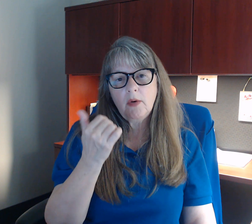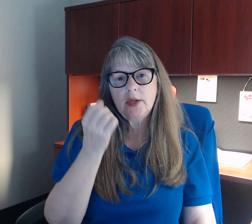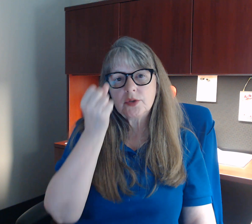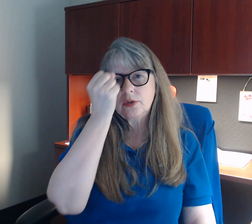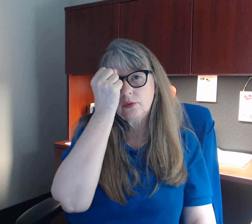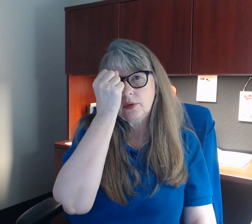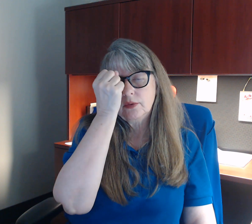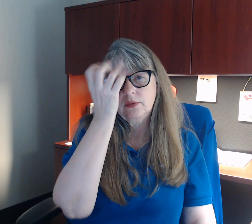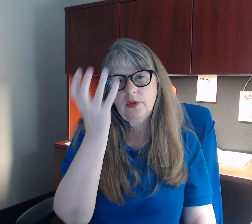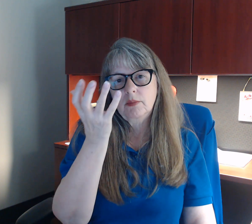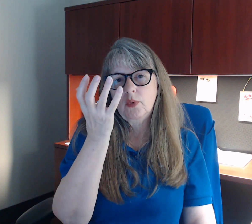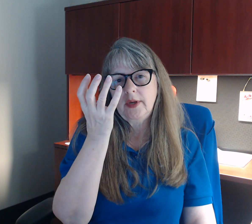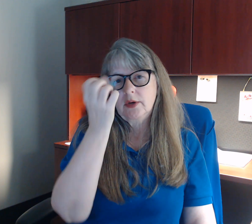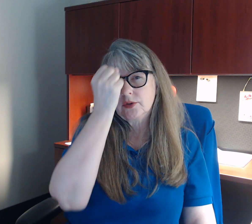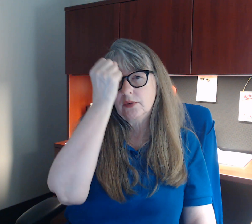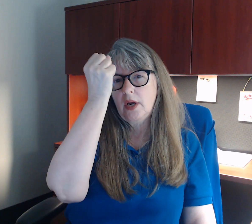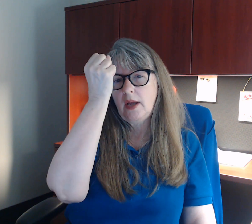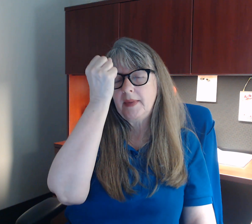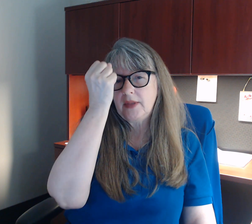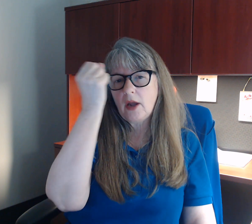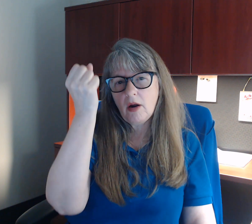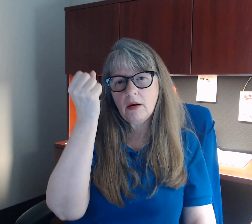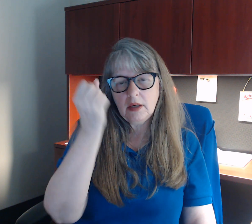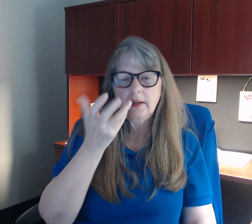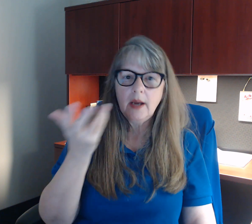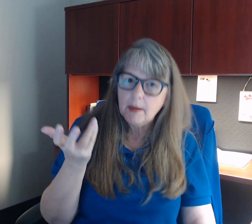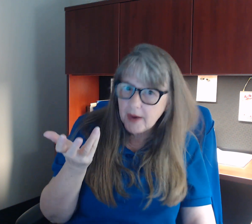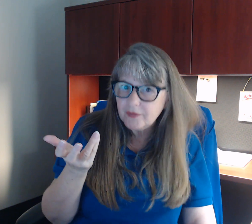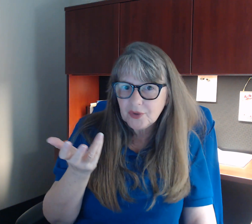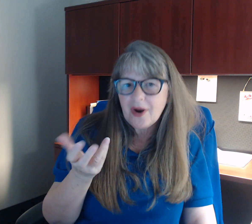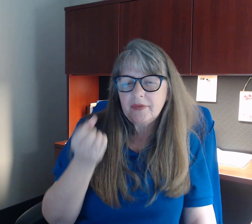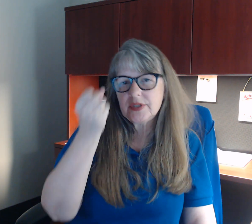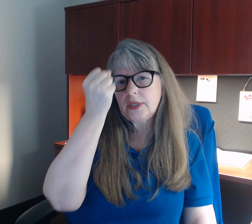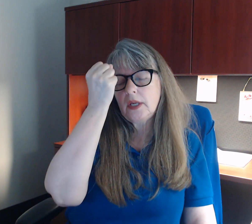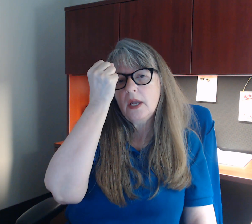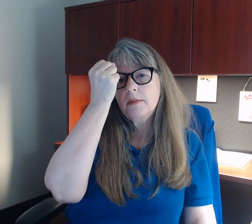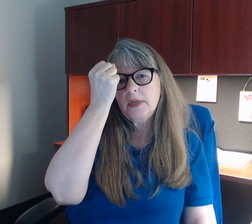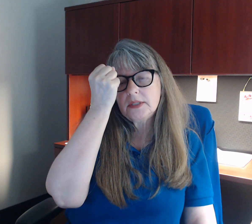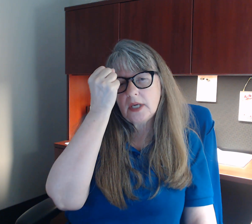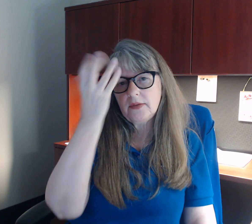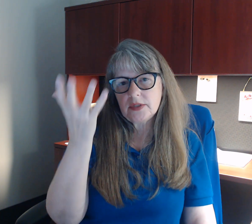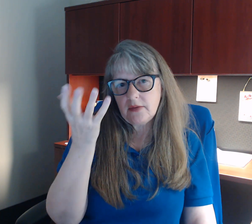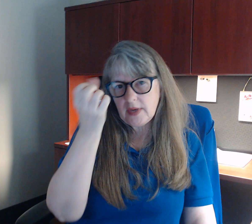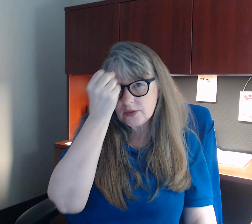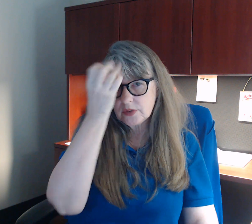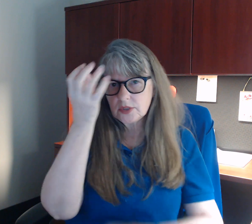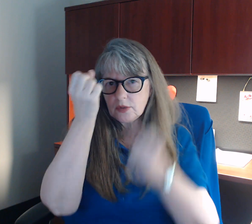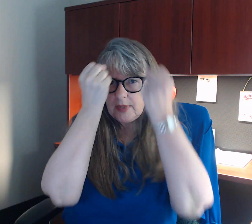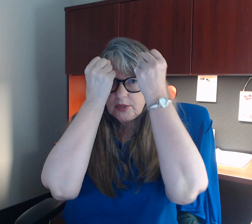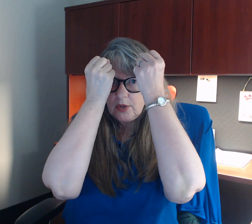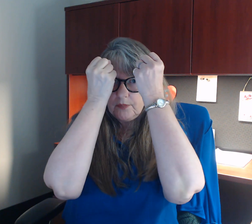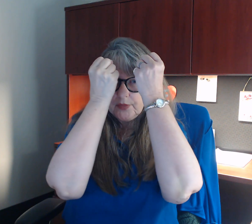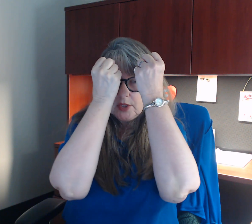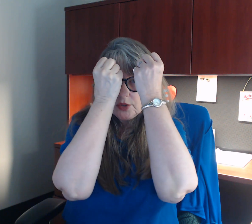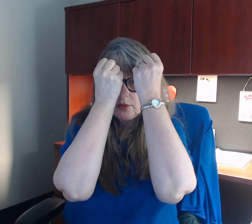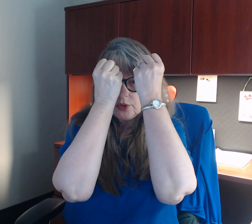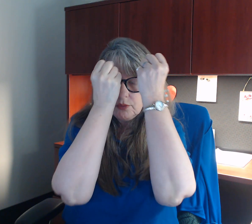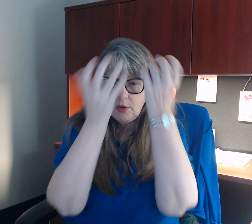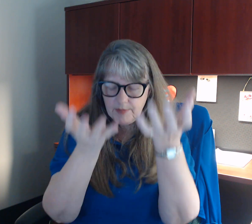parents, they're more here because they're not. I mean, they are above you, obviously, but it's not in the same vein. So this is obey. So to